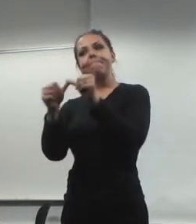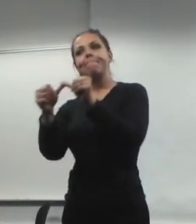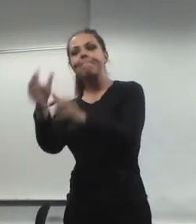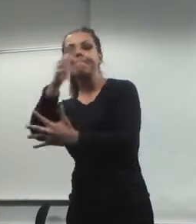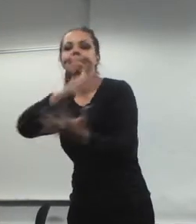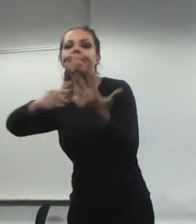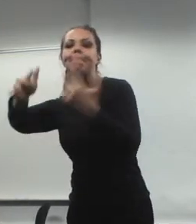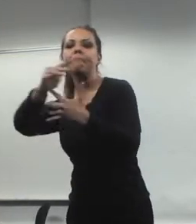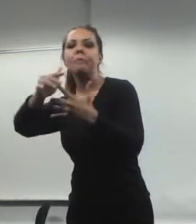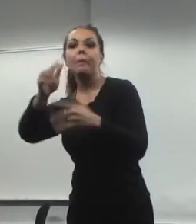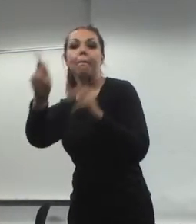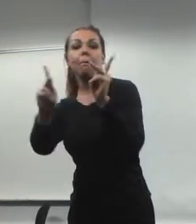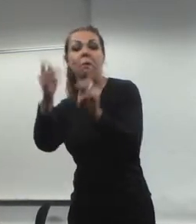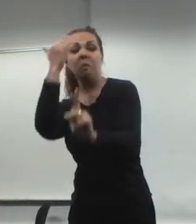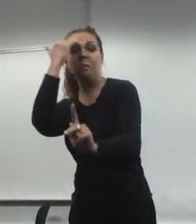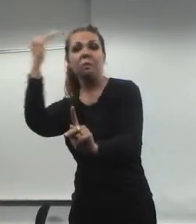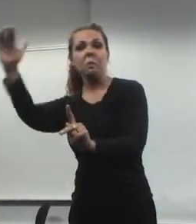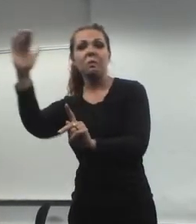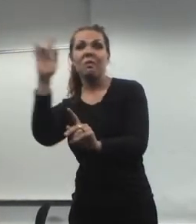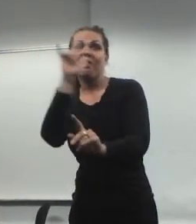basis and has literally no social fear.